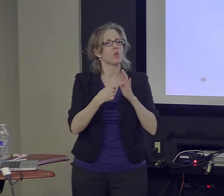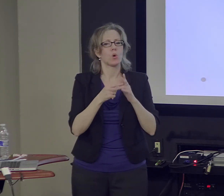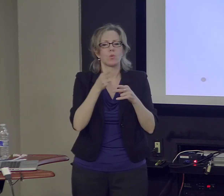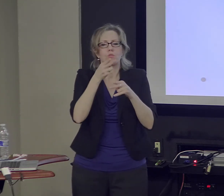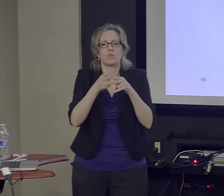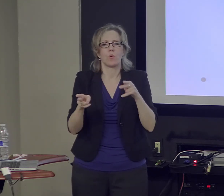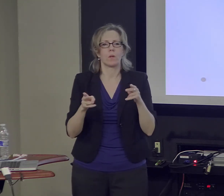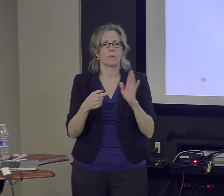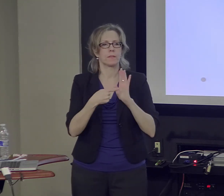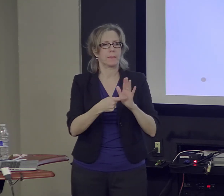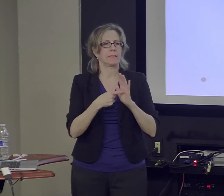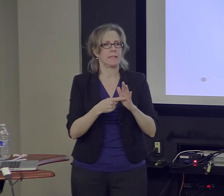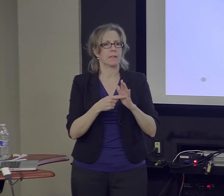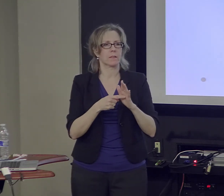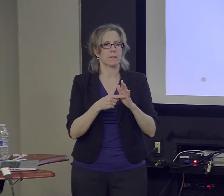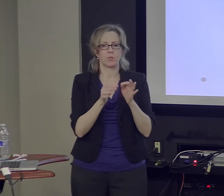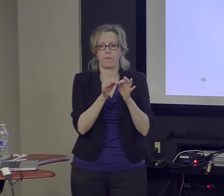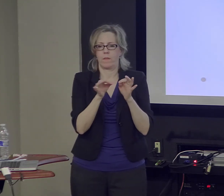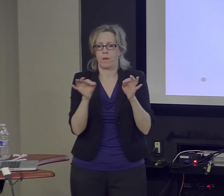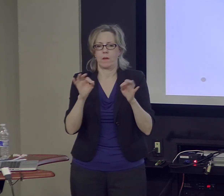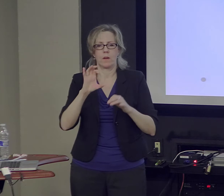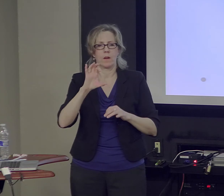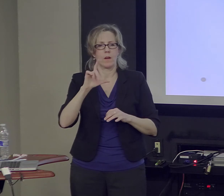based on a range of semantic meaning.